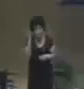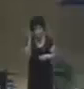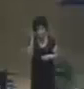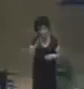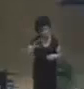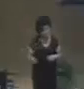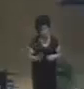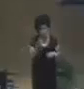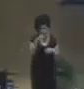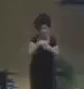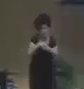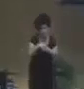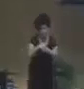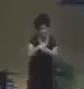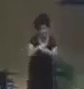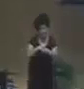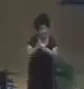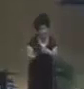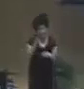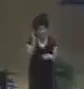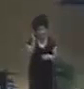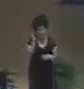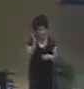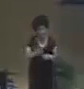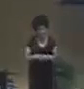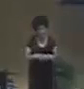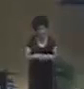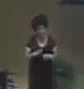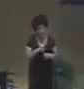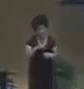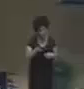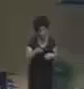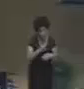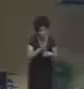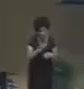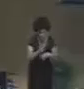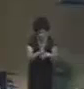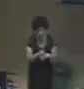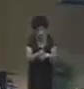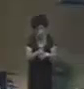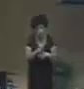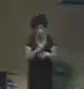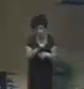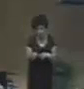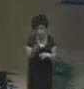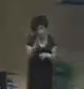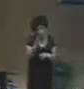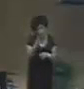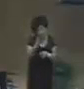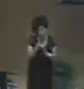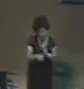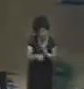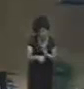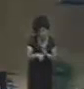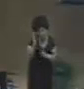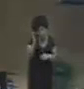involved in the environment at least on 3 occasions a week, answering discussion forums and posts and things like that, putting up information for